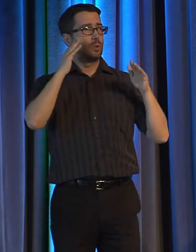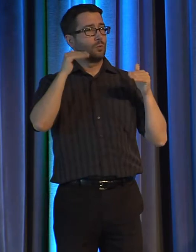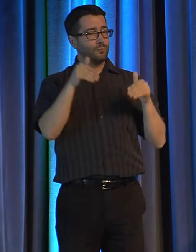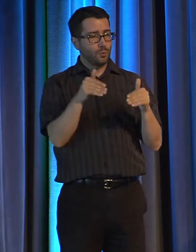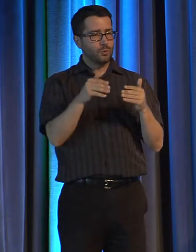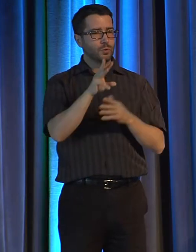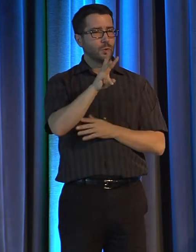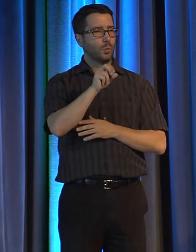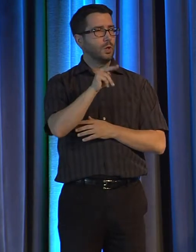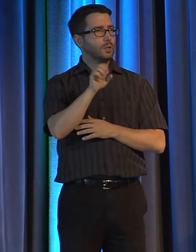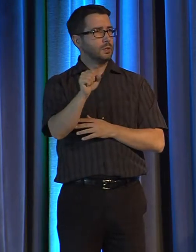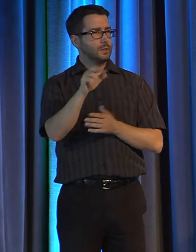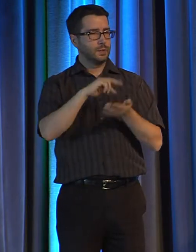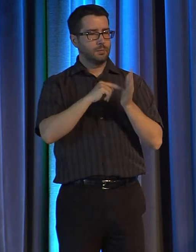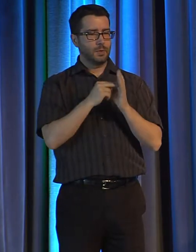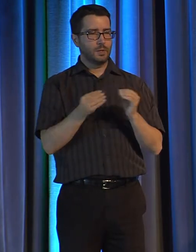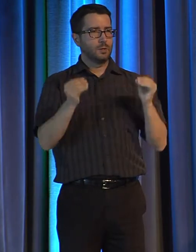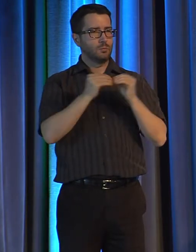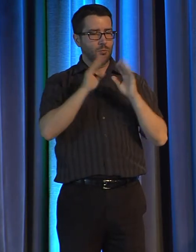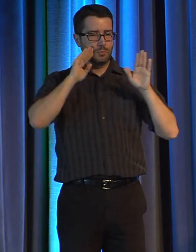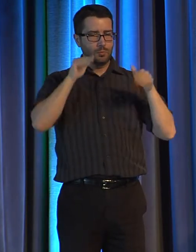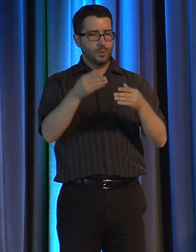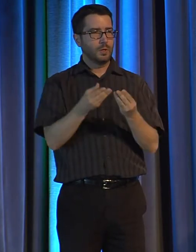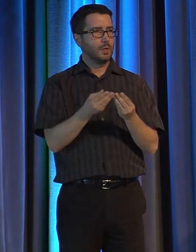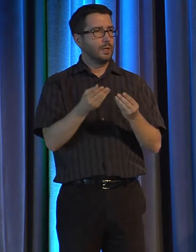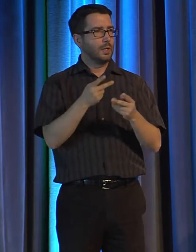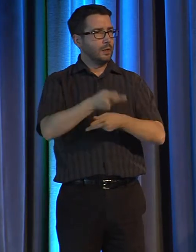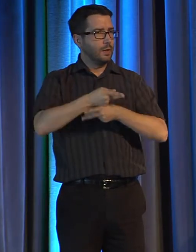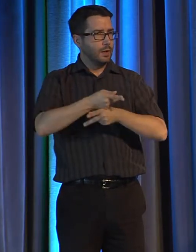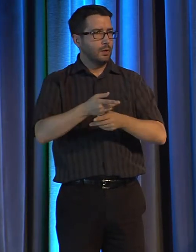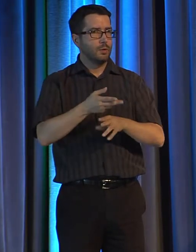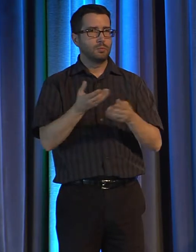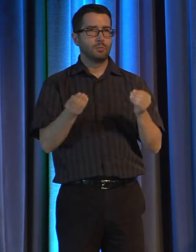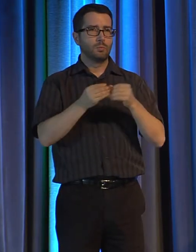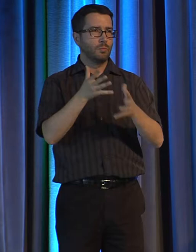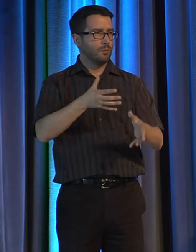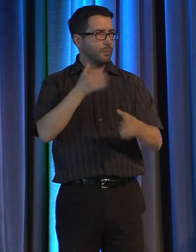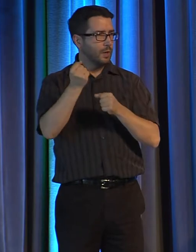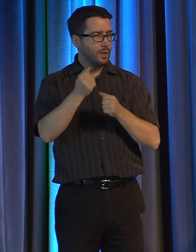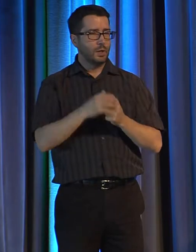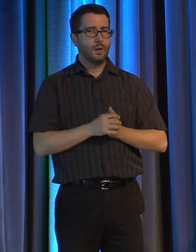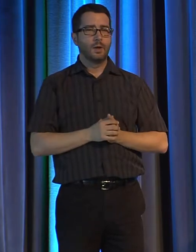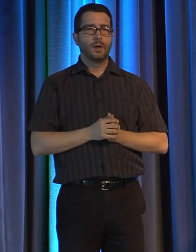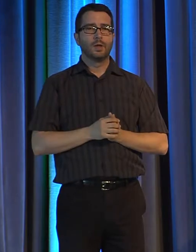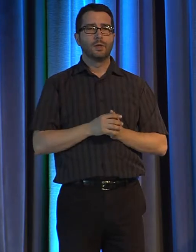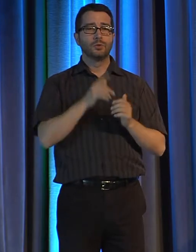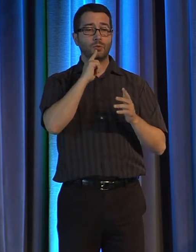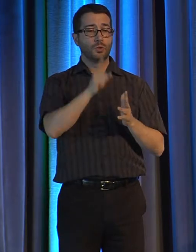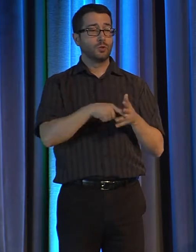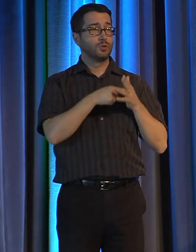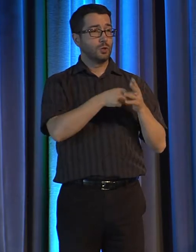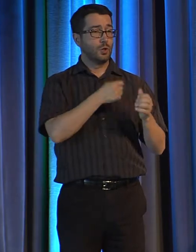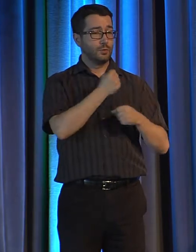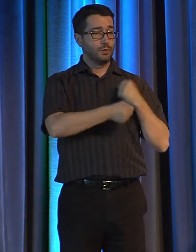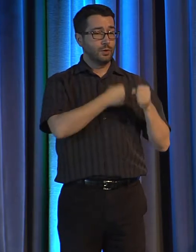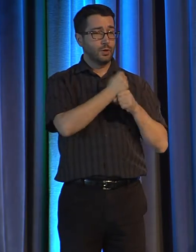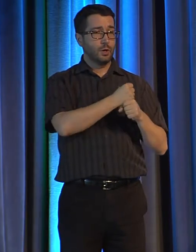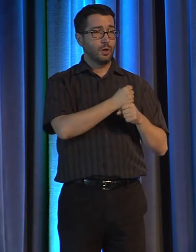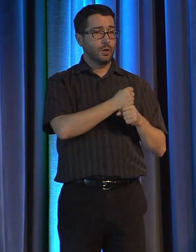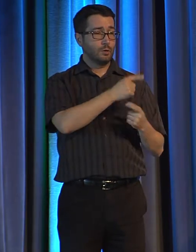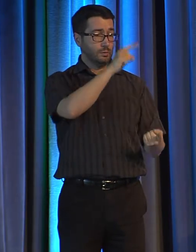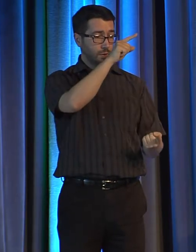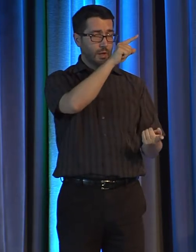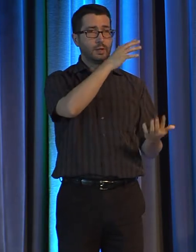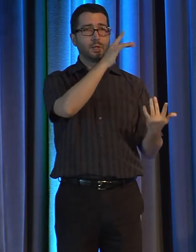So last year, there were 4.6% fewer patients waiting at the end of the year than at the beginning. We are